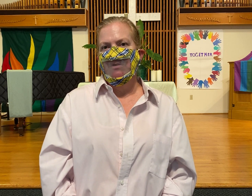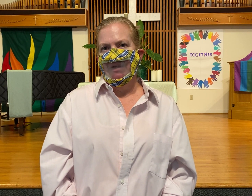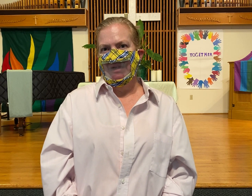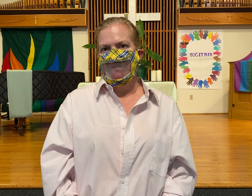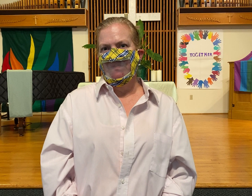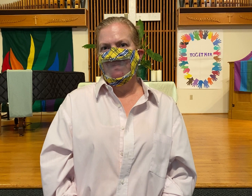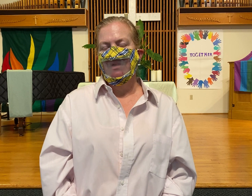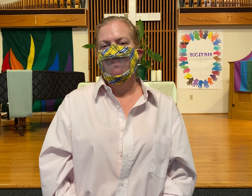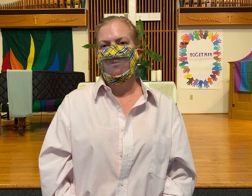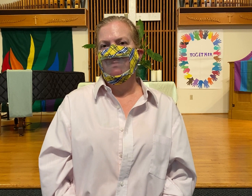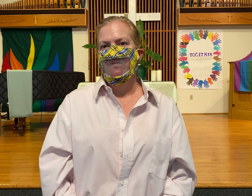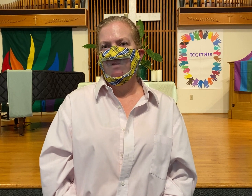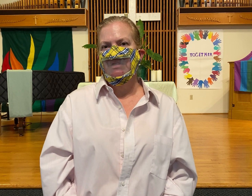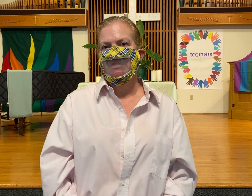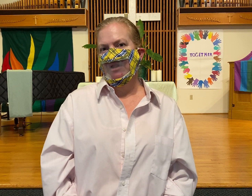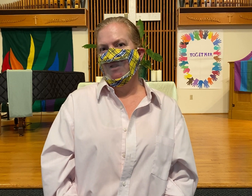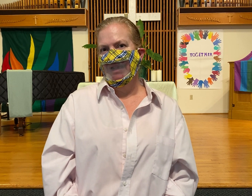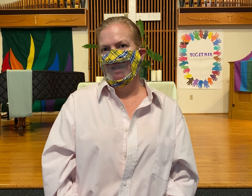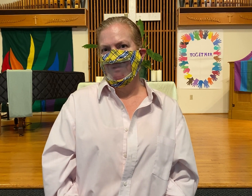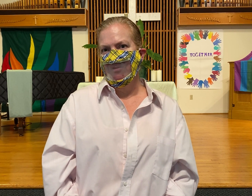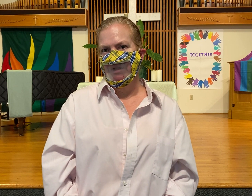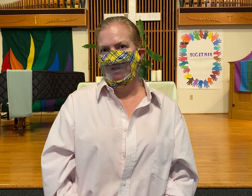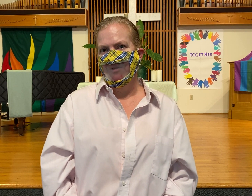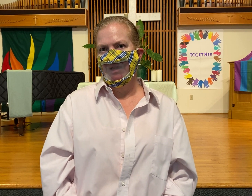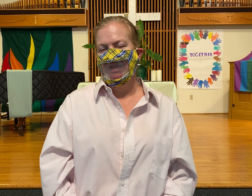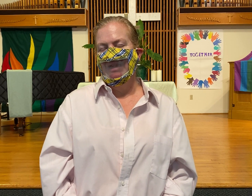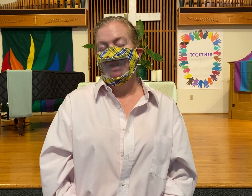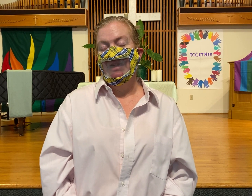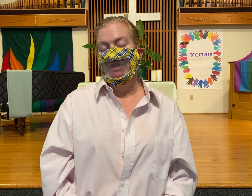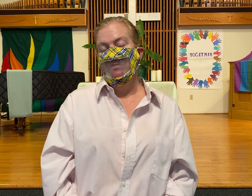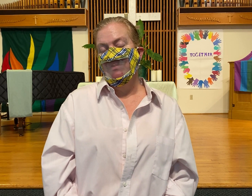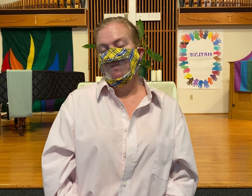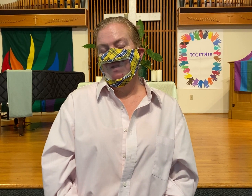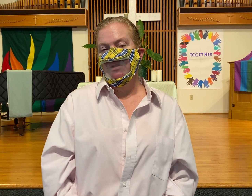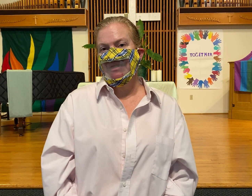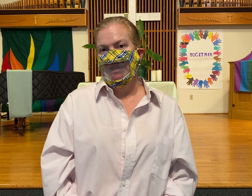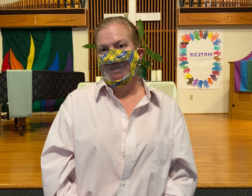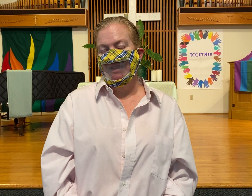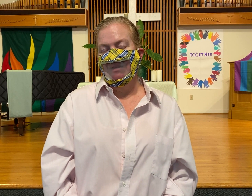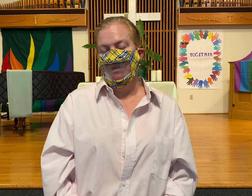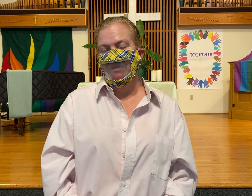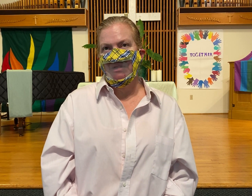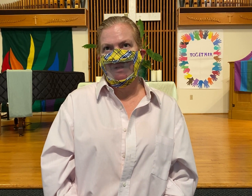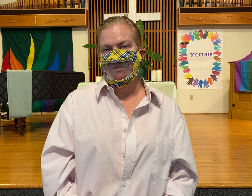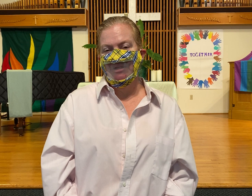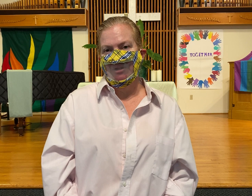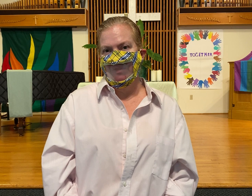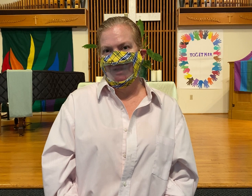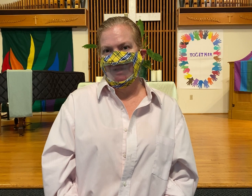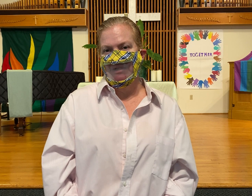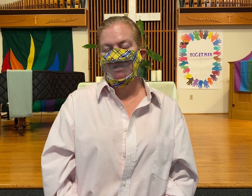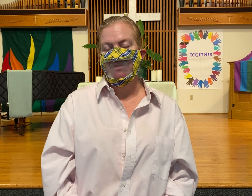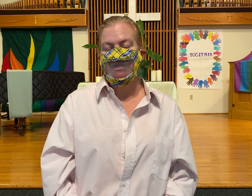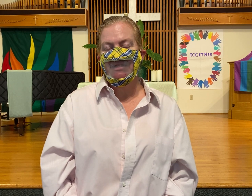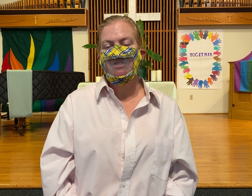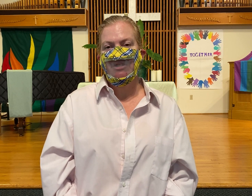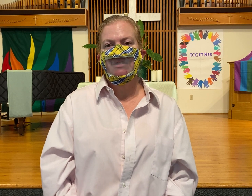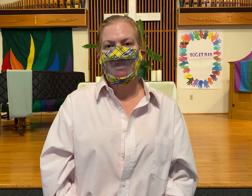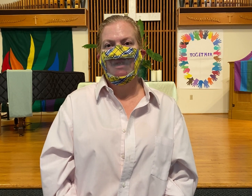away, one of my friends stuck her hand out the window and gave me my favorite sign, and it made me smile so big. So this is a good sign. It